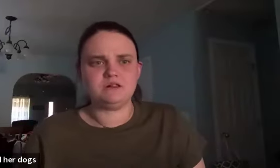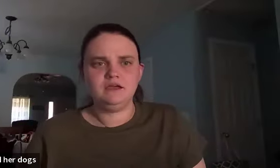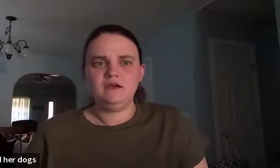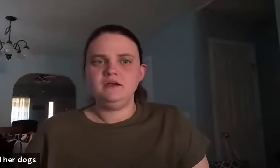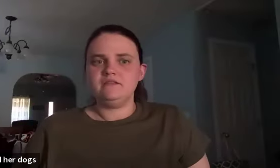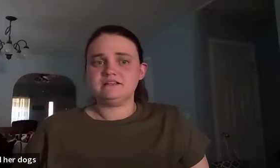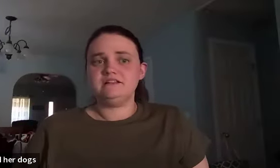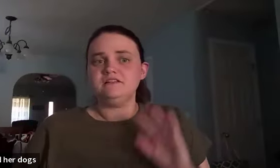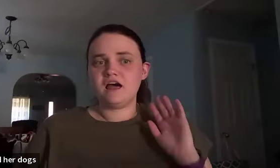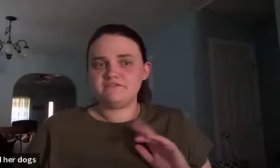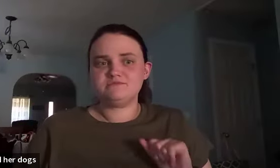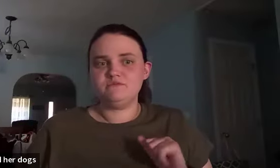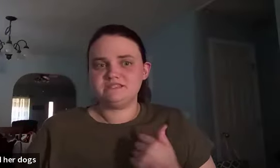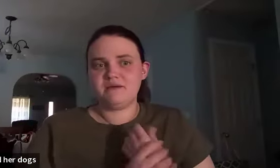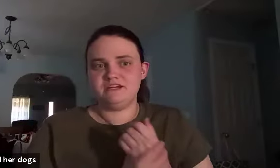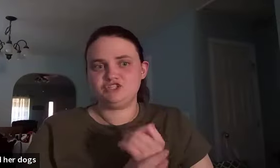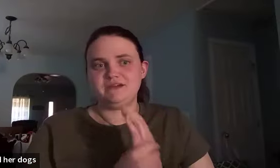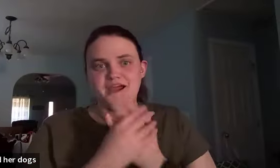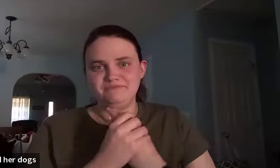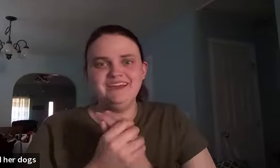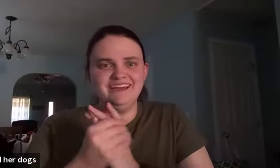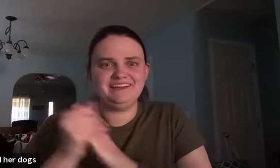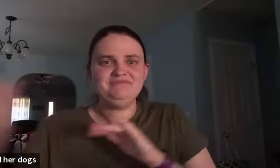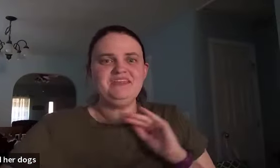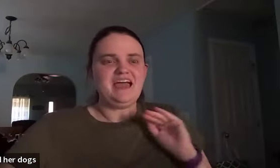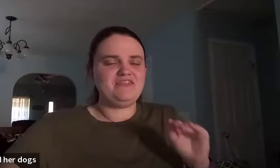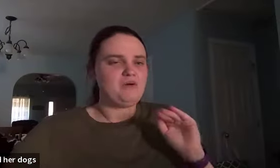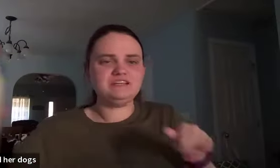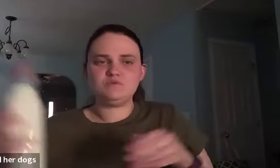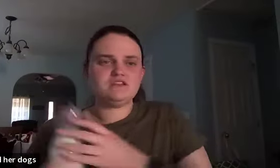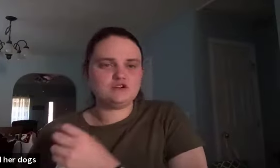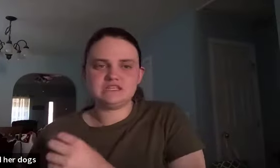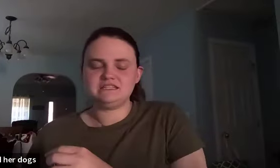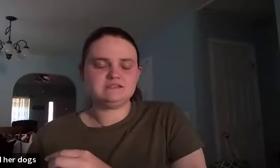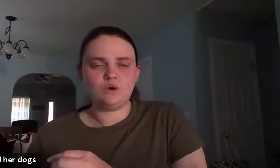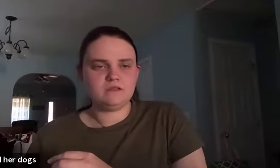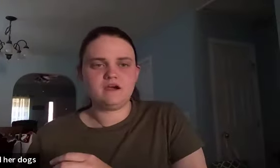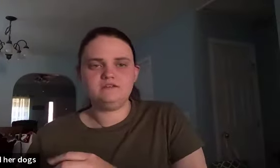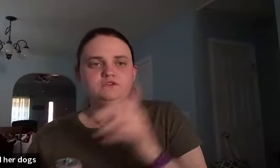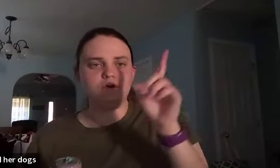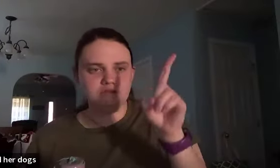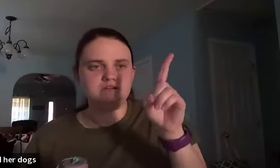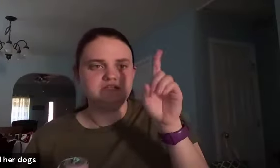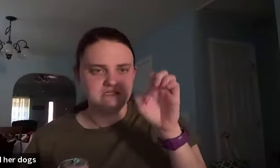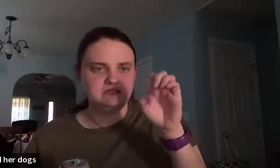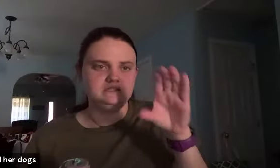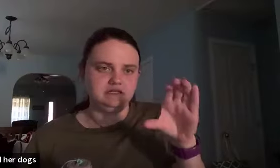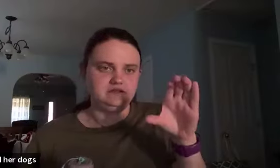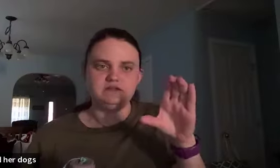are like, that's a lot of fast movements happening just right now. And that one is one of those. It's totally fine if you go literally DEC.